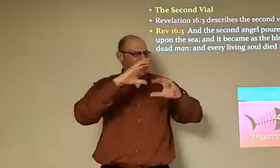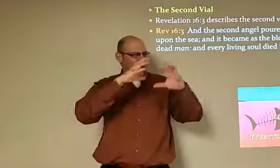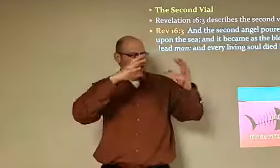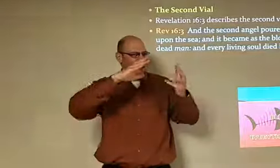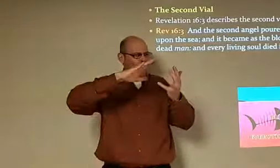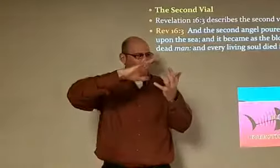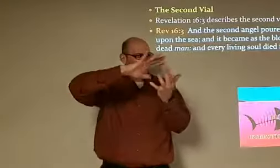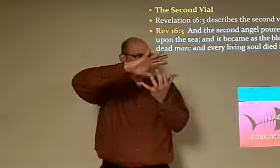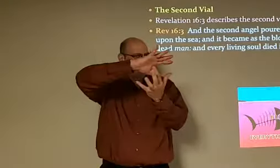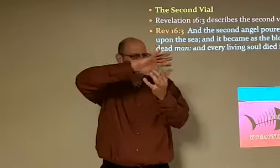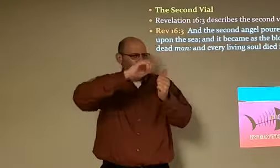it used to be